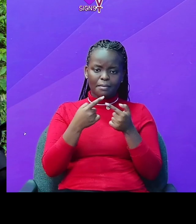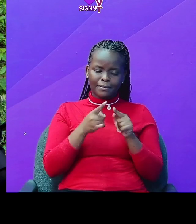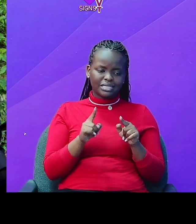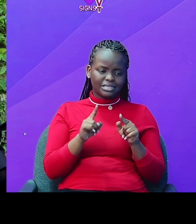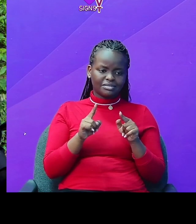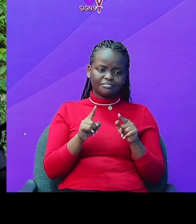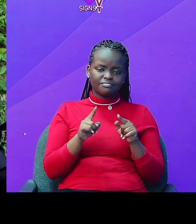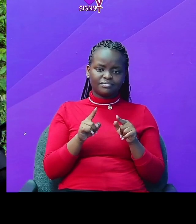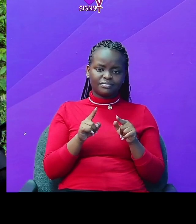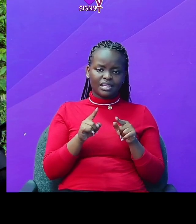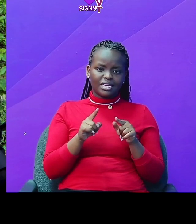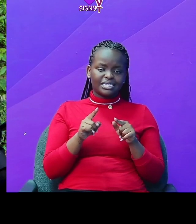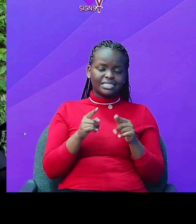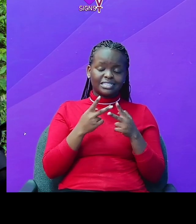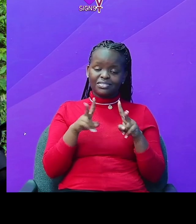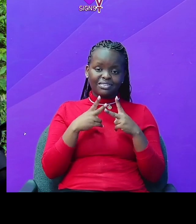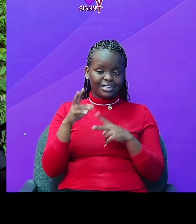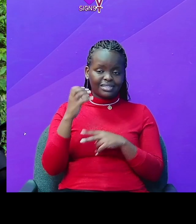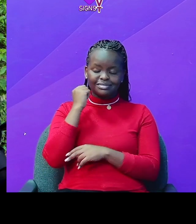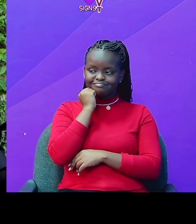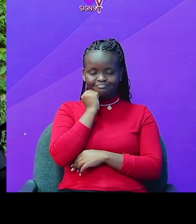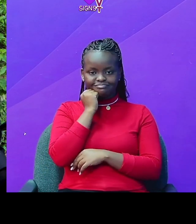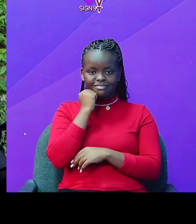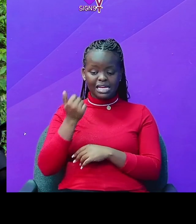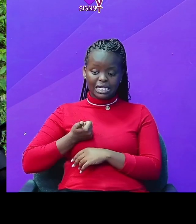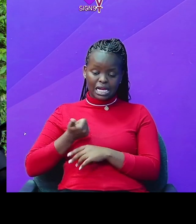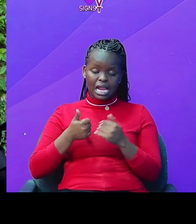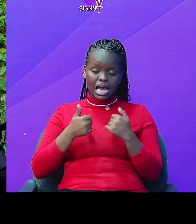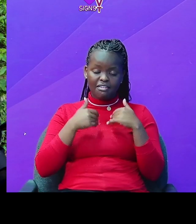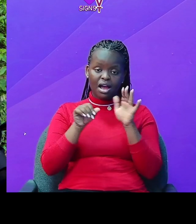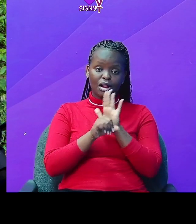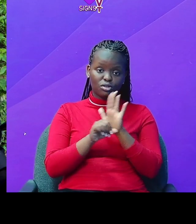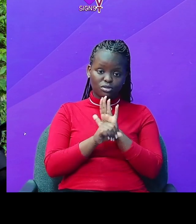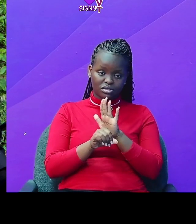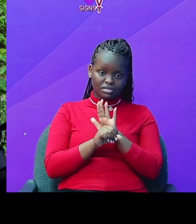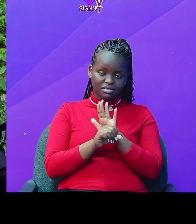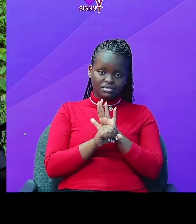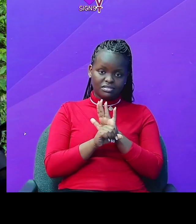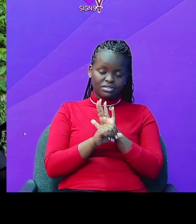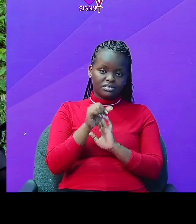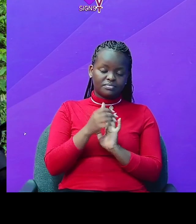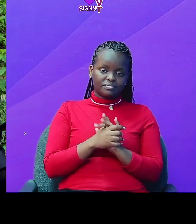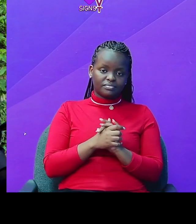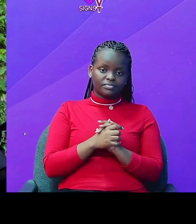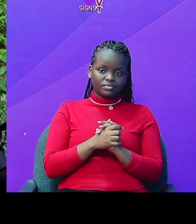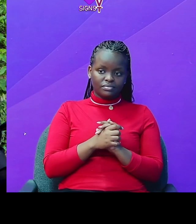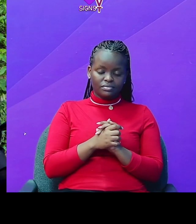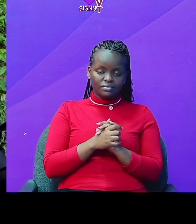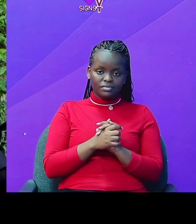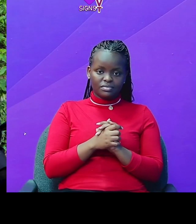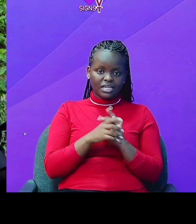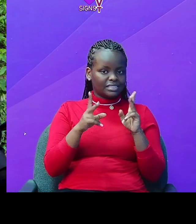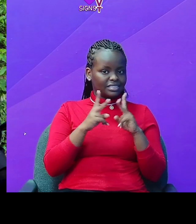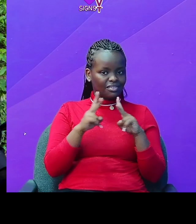think so it's really traumatizing, because as a girl you have a lot of dreams to achieve, you have goals to achieve, and I think so it's